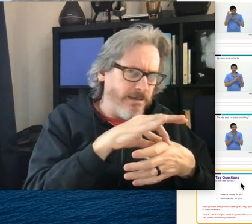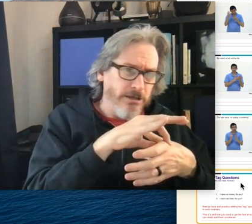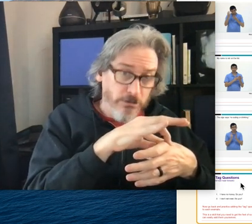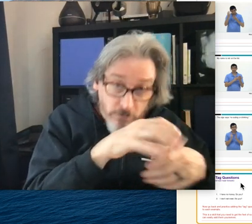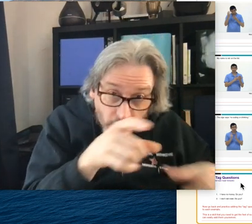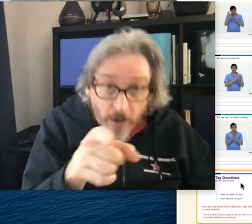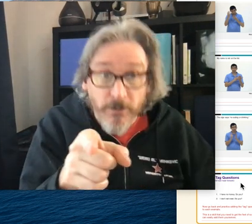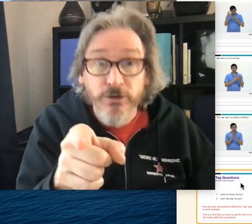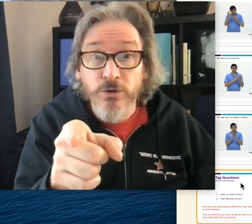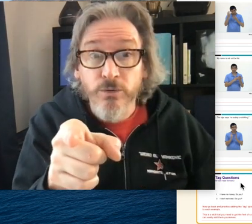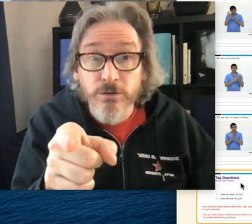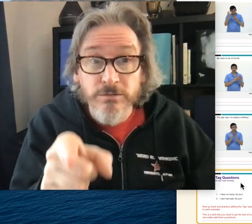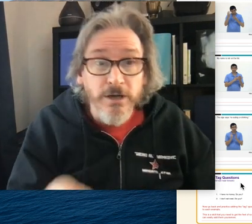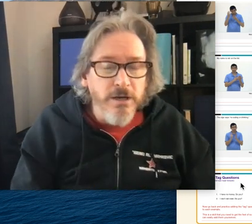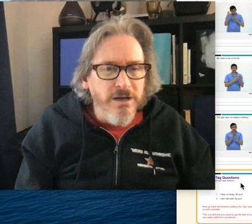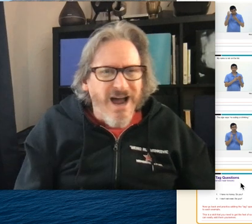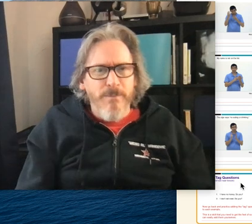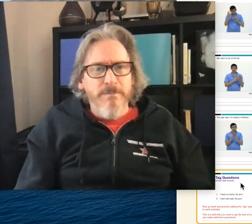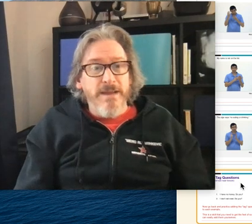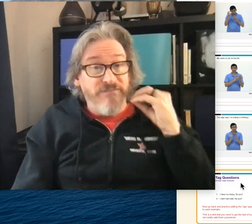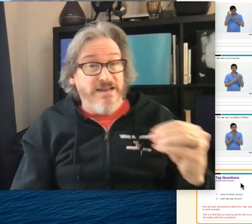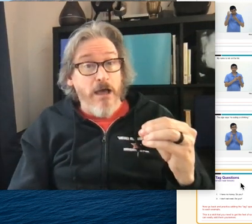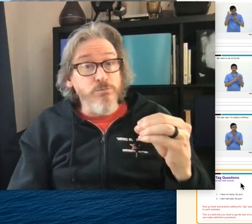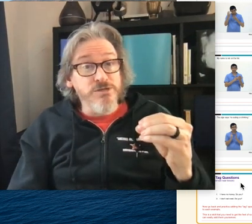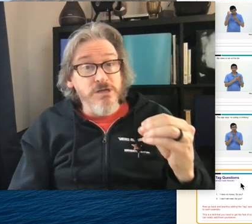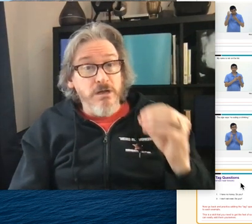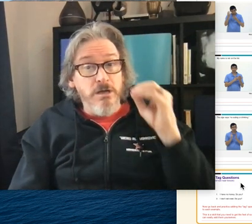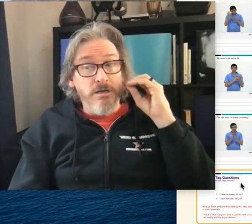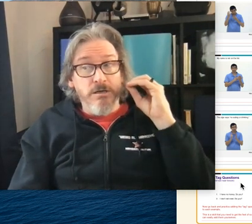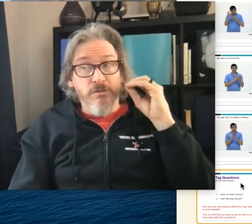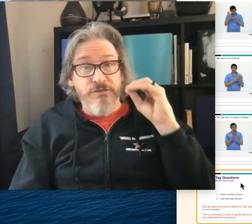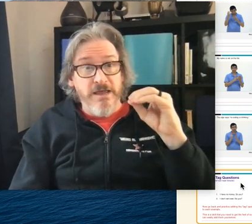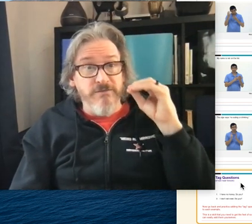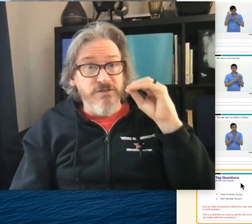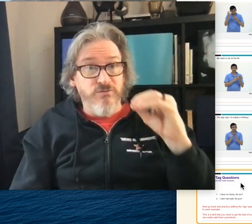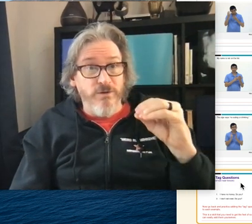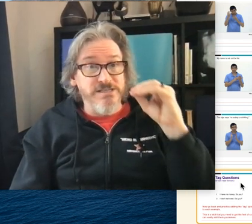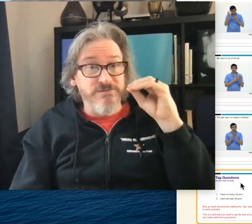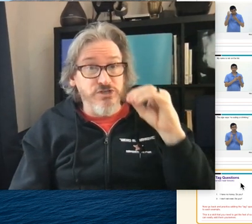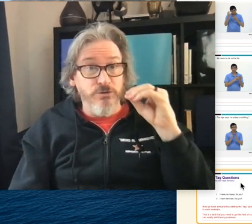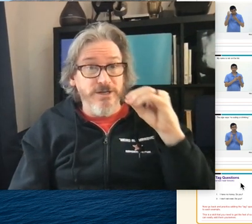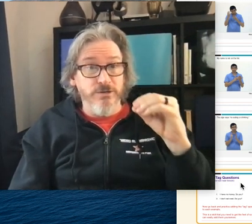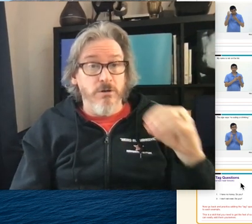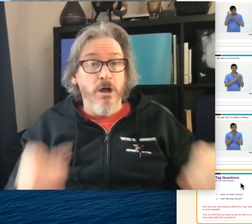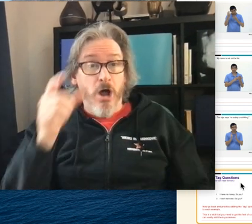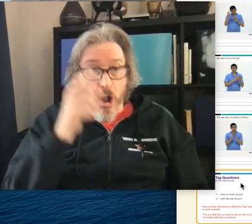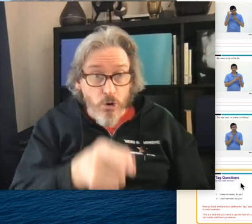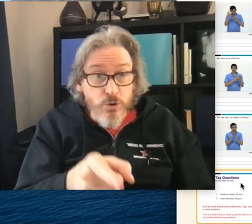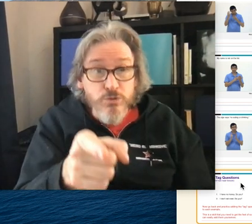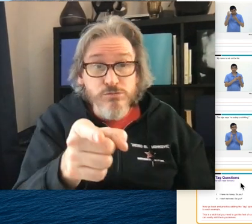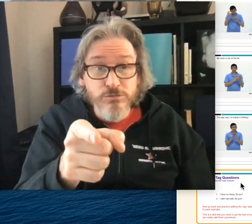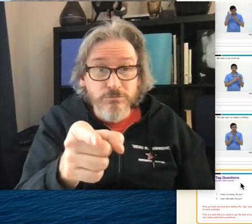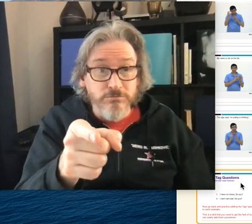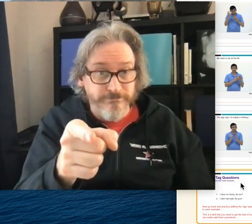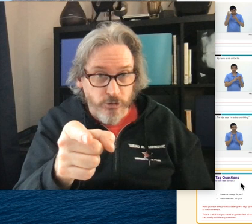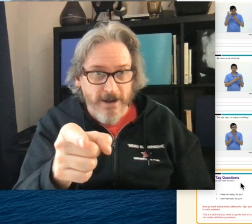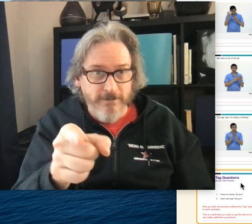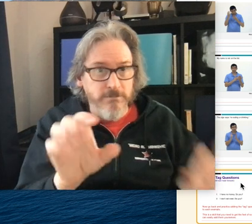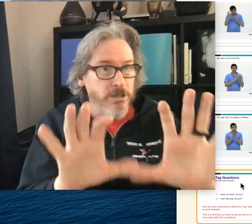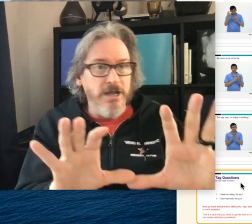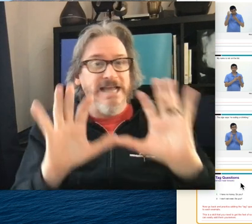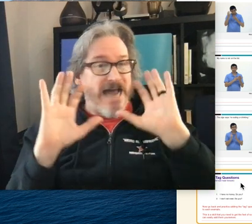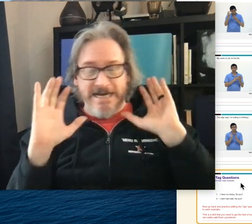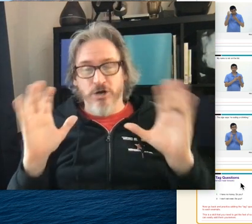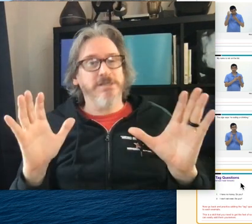eat meat. How about you? If it helps, think of the voice of Scooby-Doo. Oh,